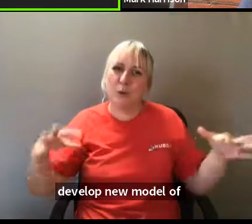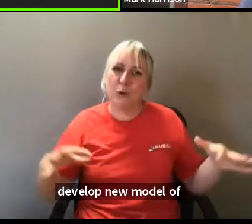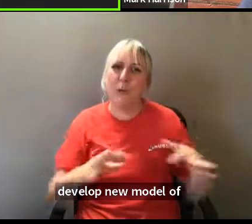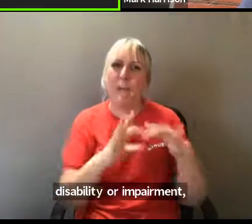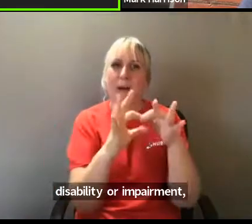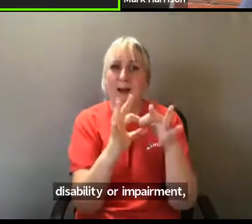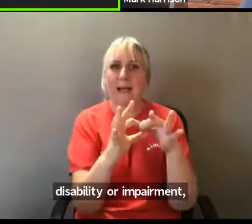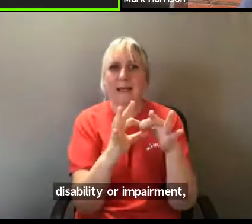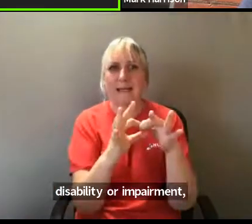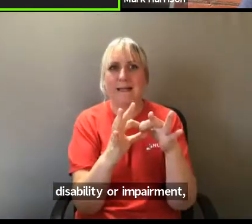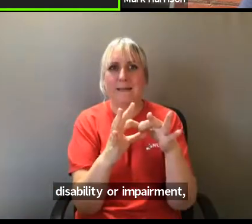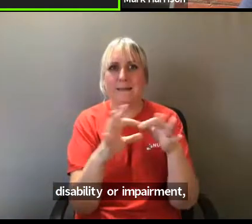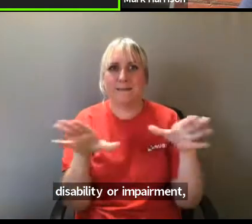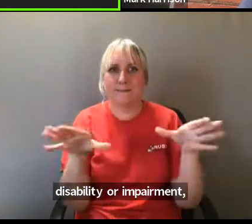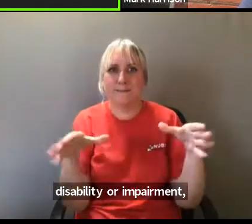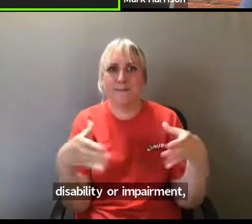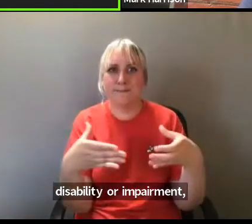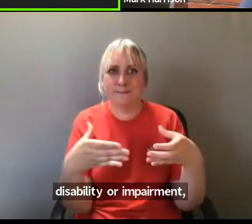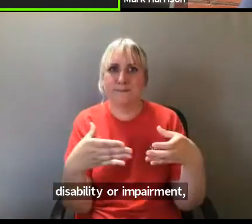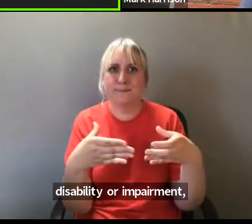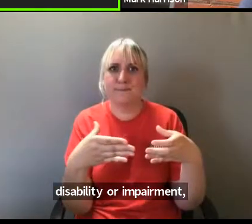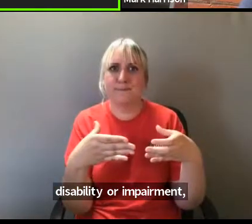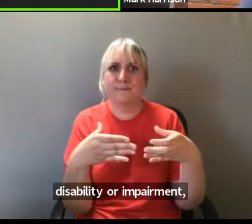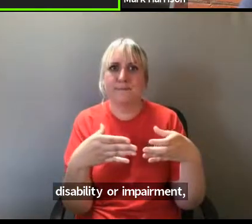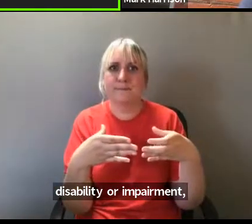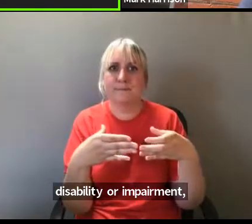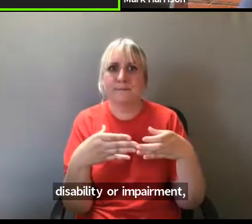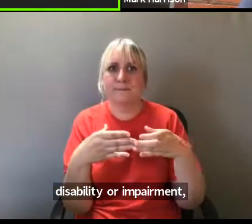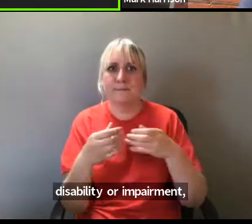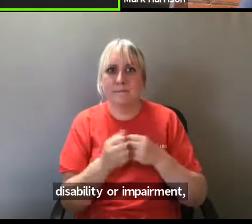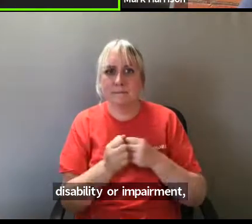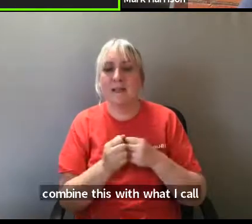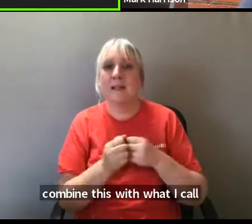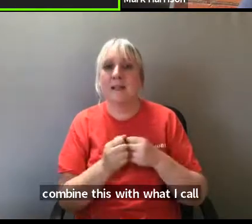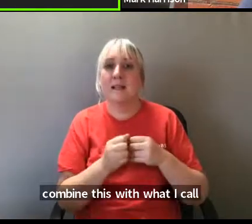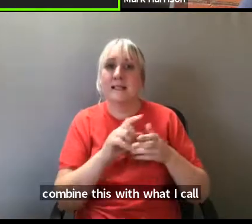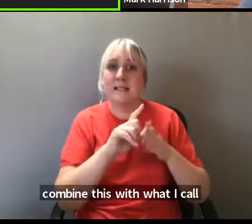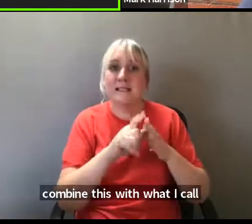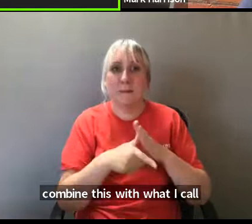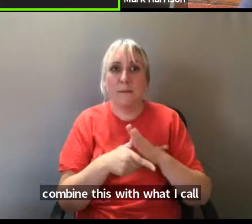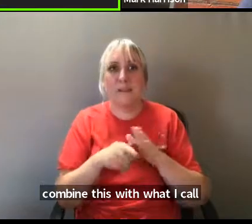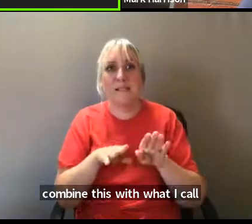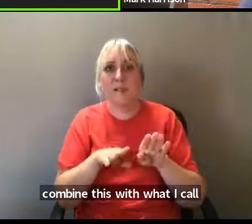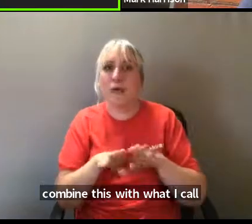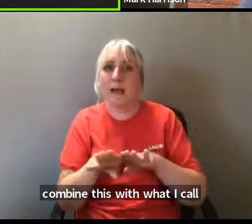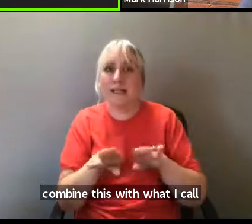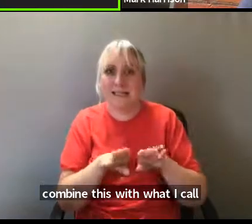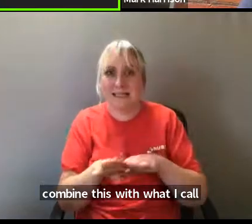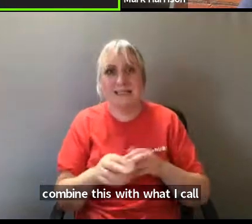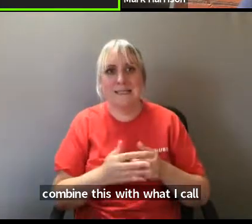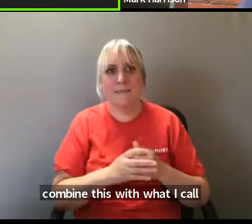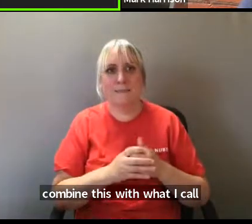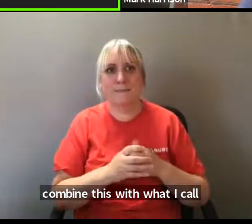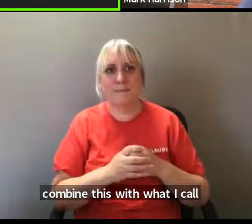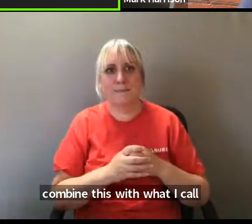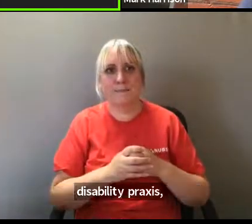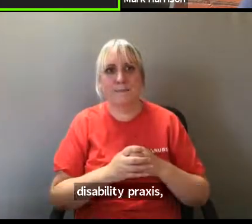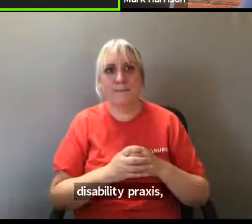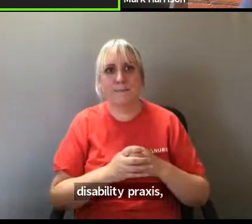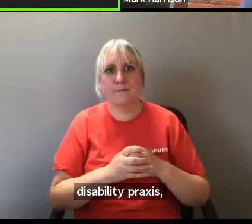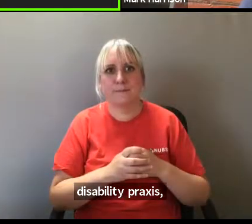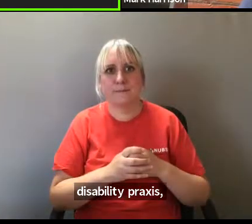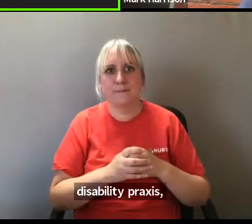I call disability practices, which means having a